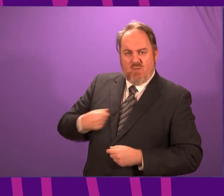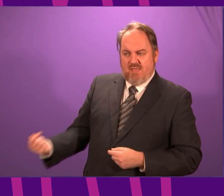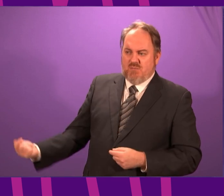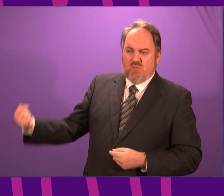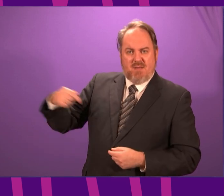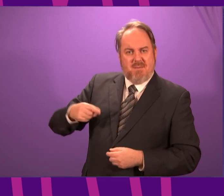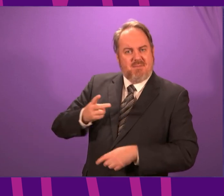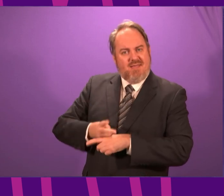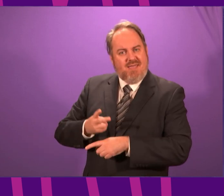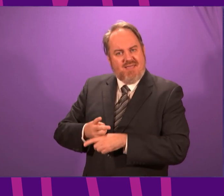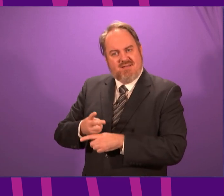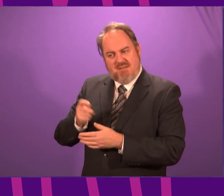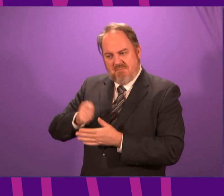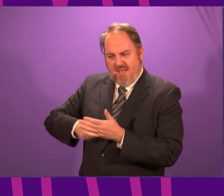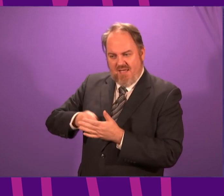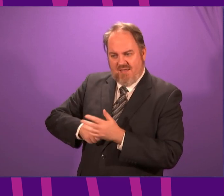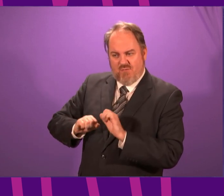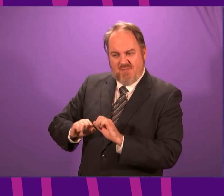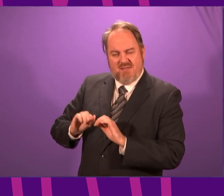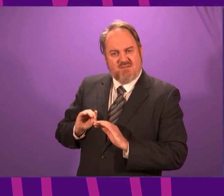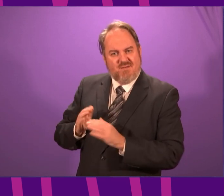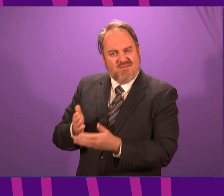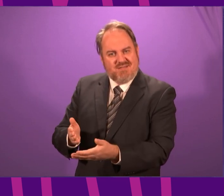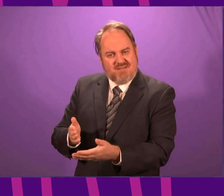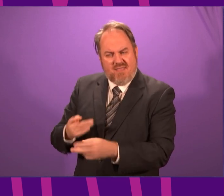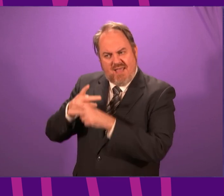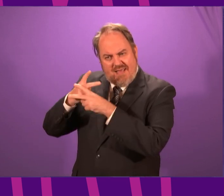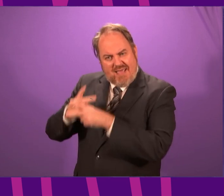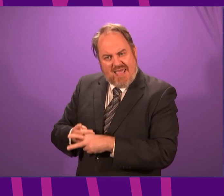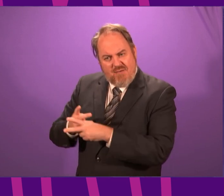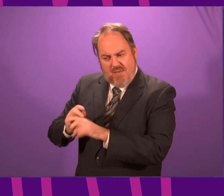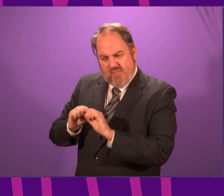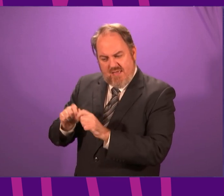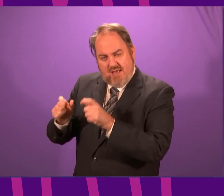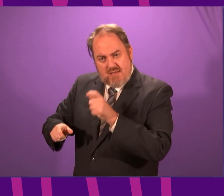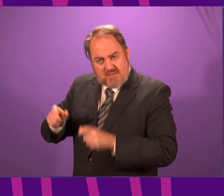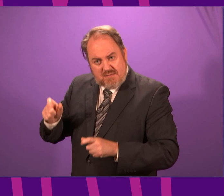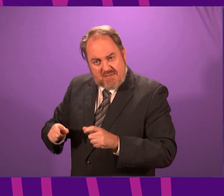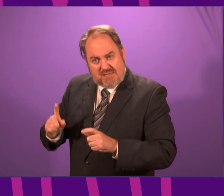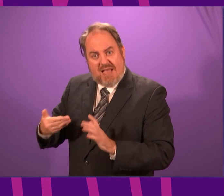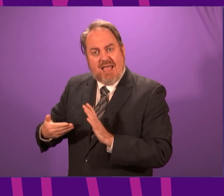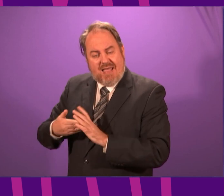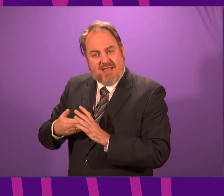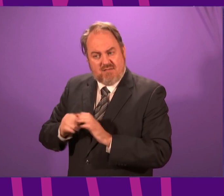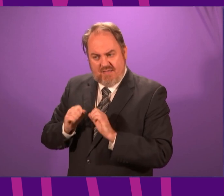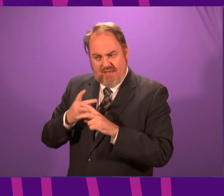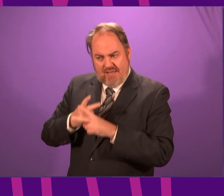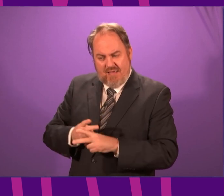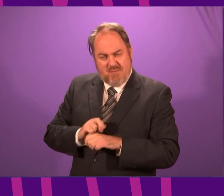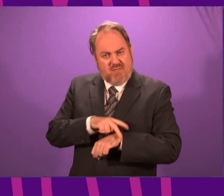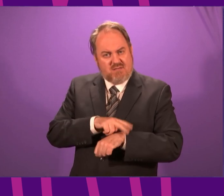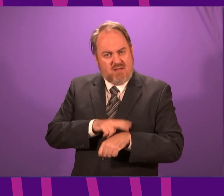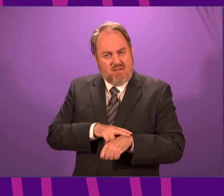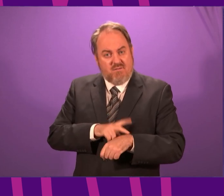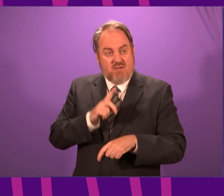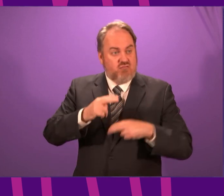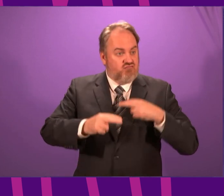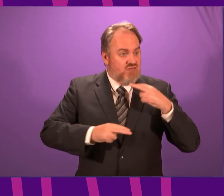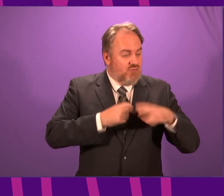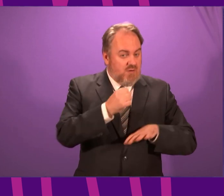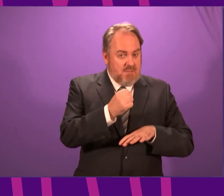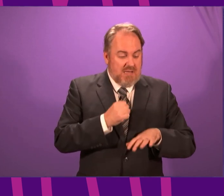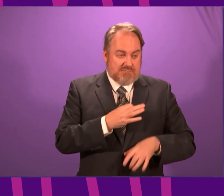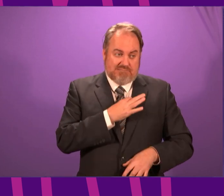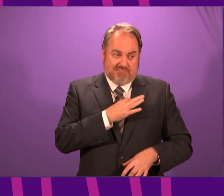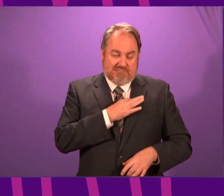their premises. They care about their customers, but they also care about their staff. Restaurants, pubs, hotels, they're in danger of closing